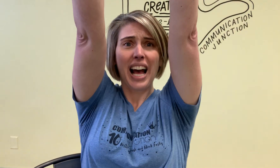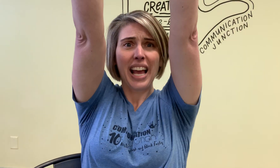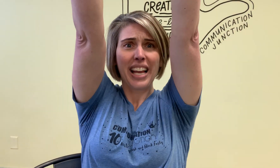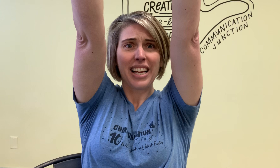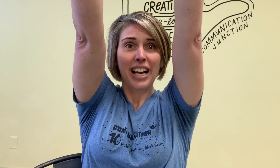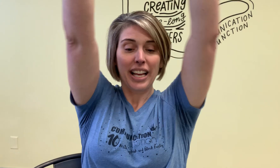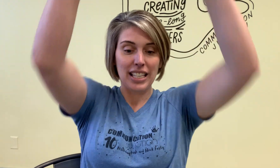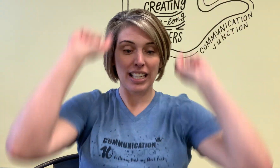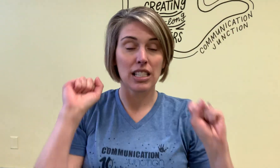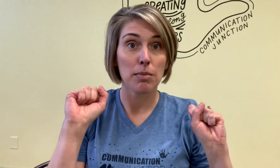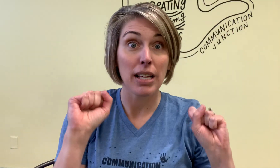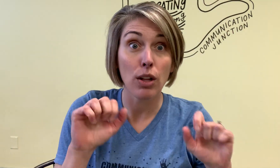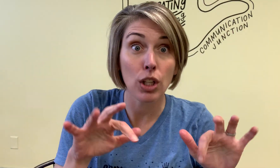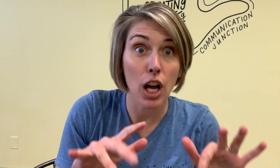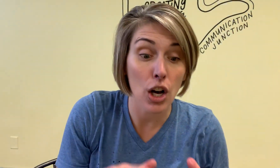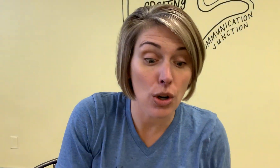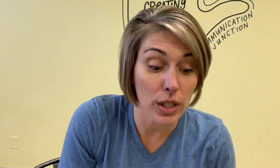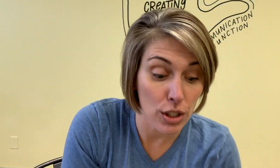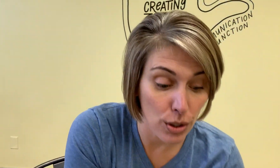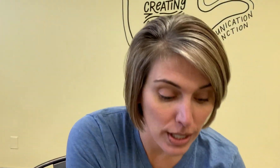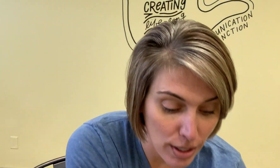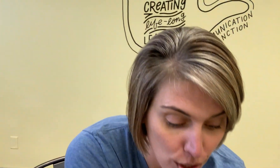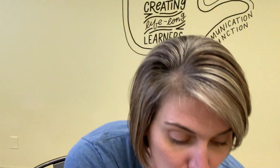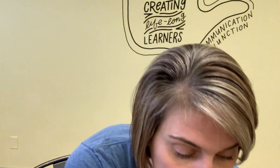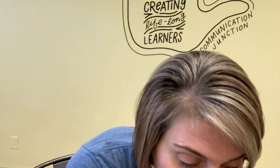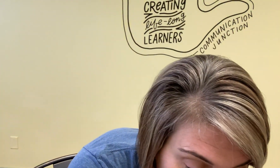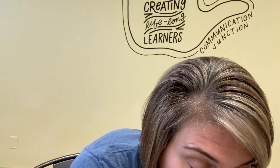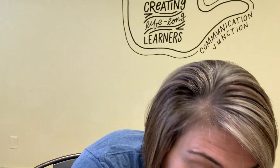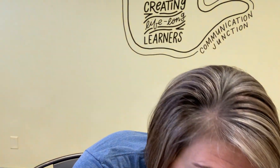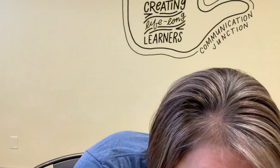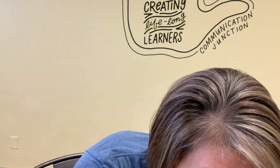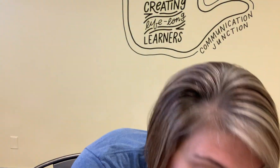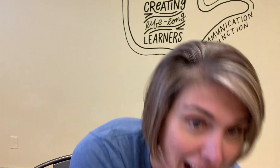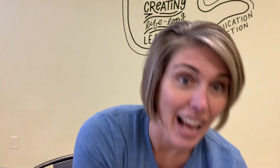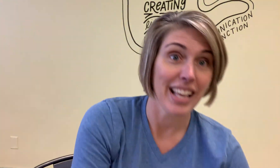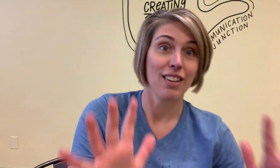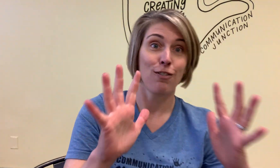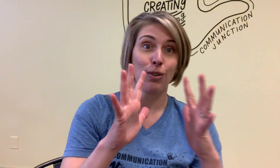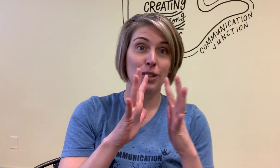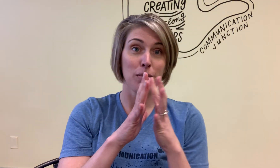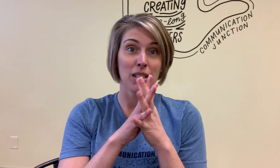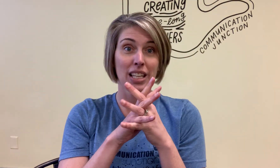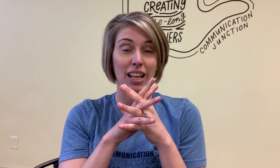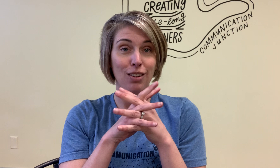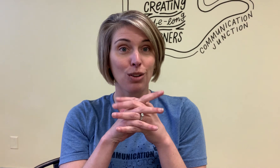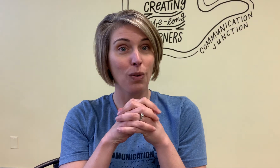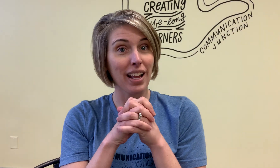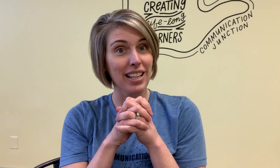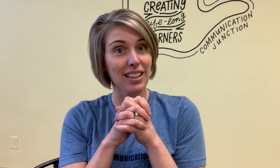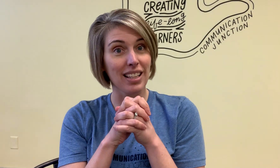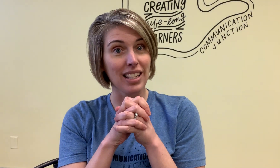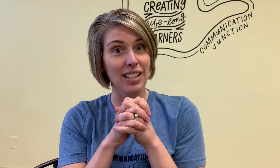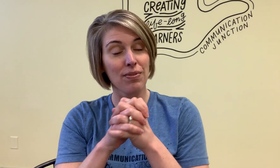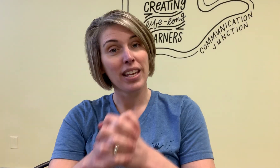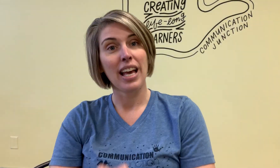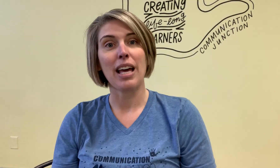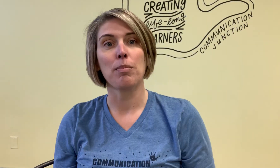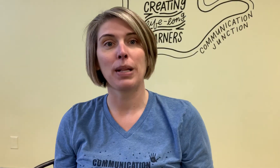high. I can dance them down low. Can you go down to the floor? I can fold them together quietly and place